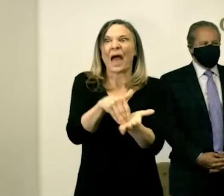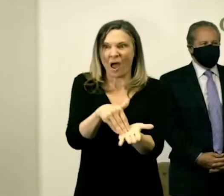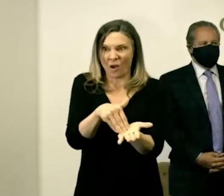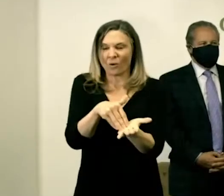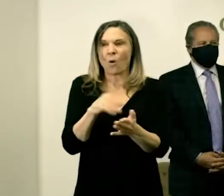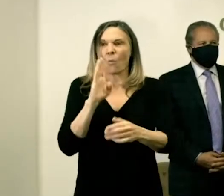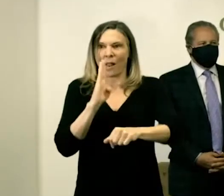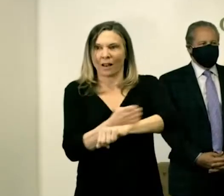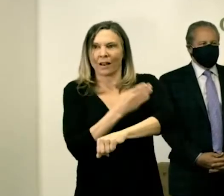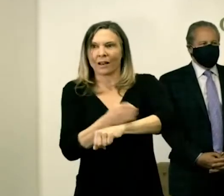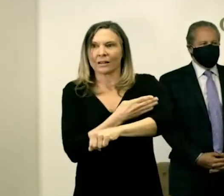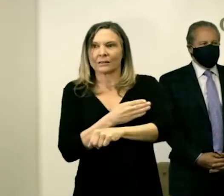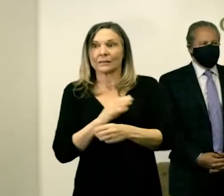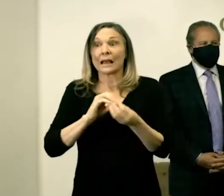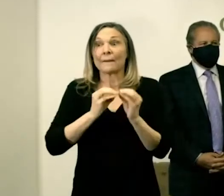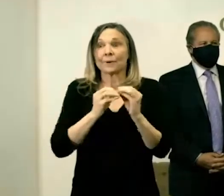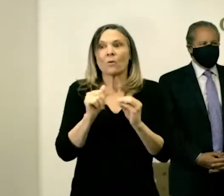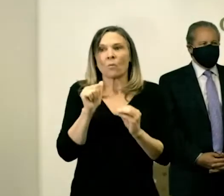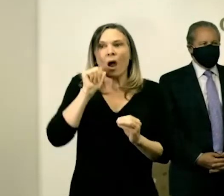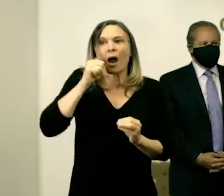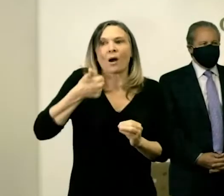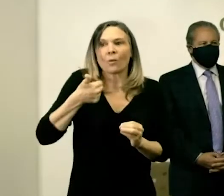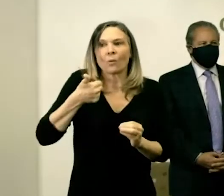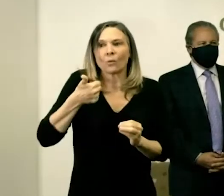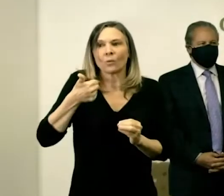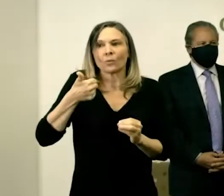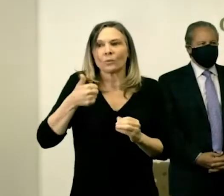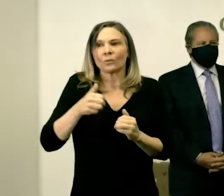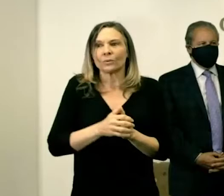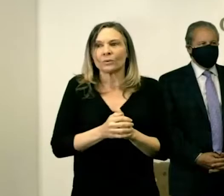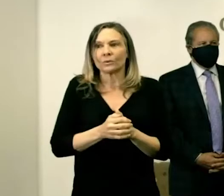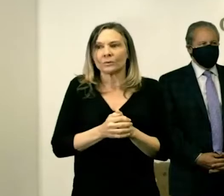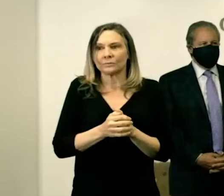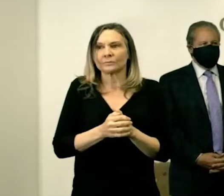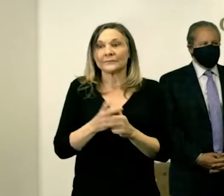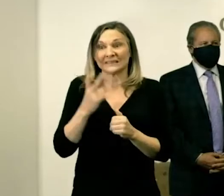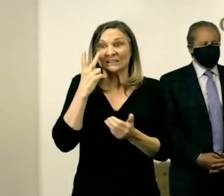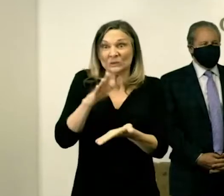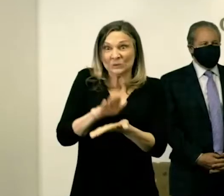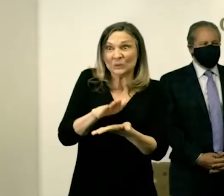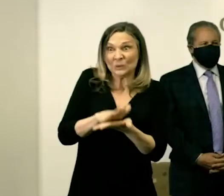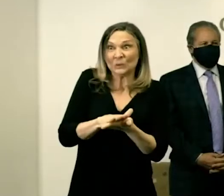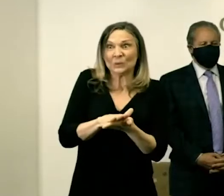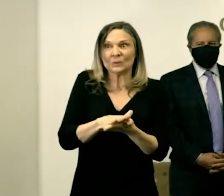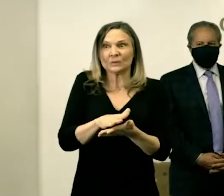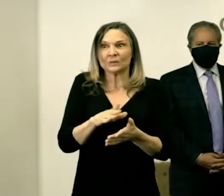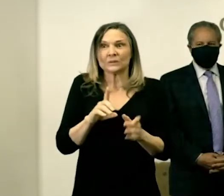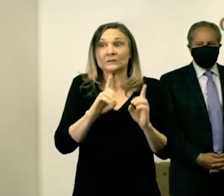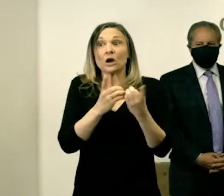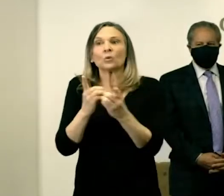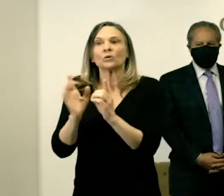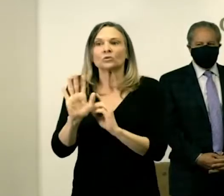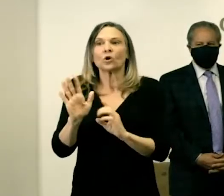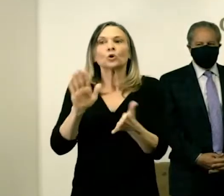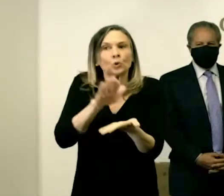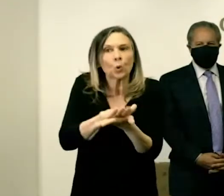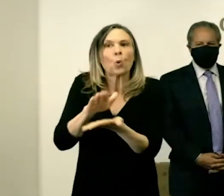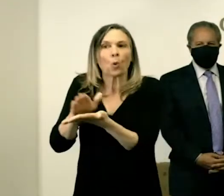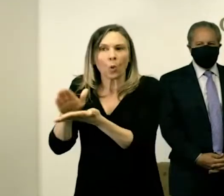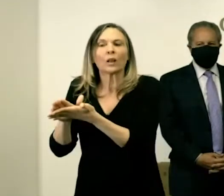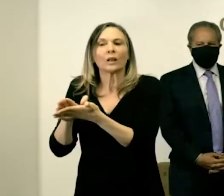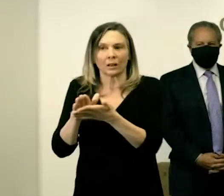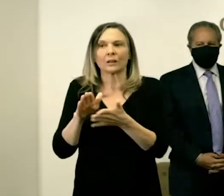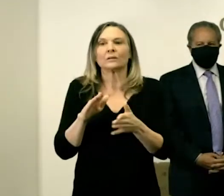that number with more granularity. So you'll see school by school, not just district by district. And we are also seeing very,